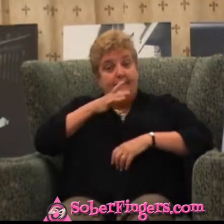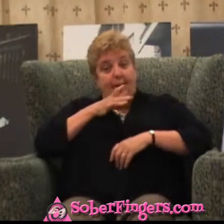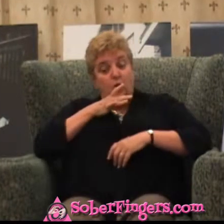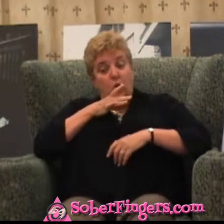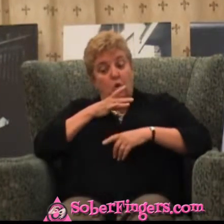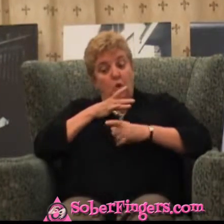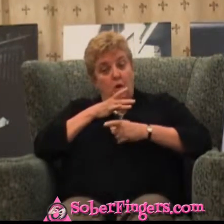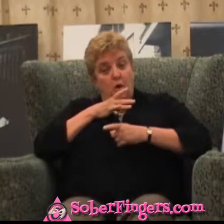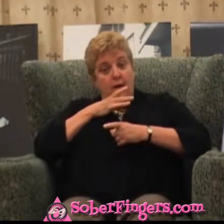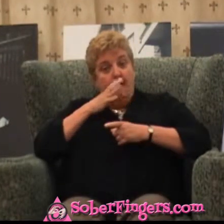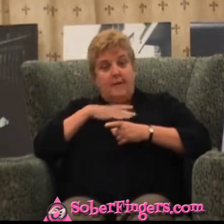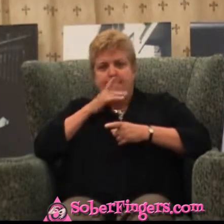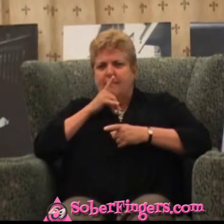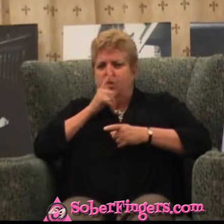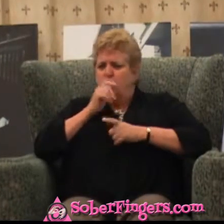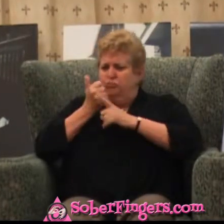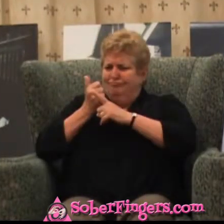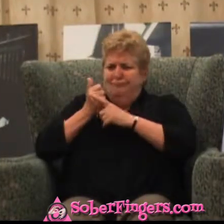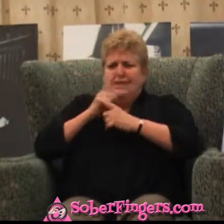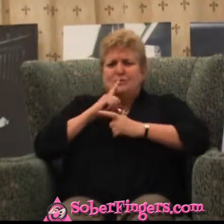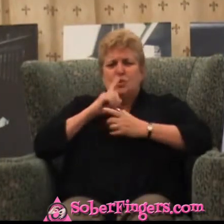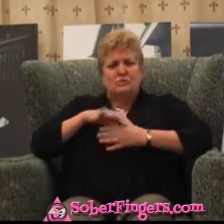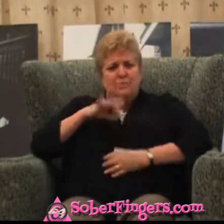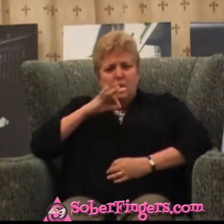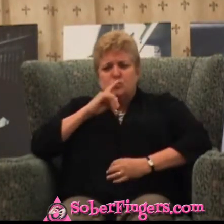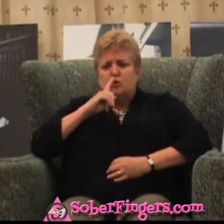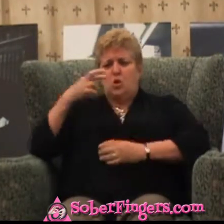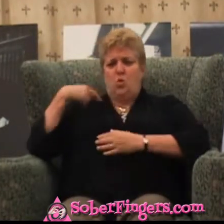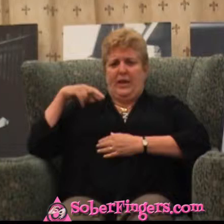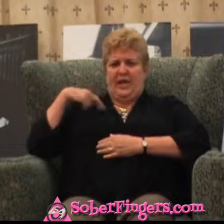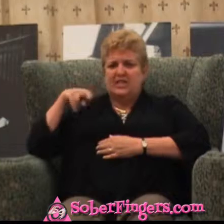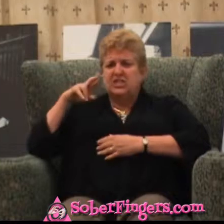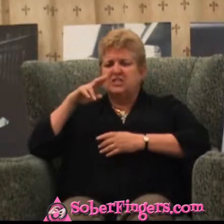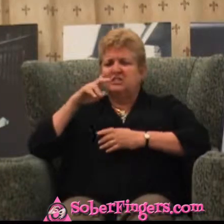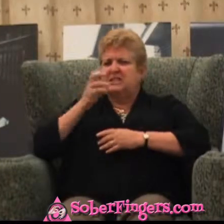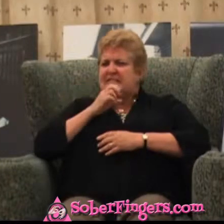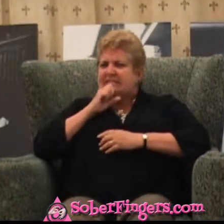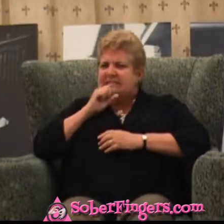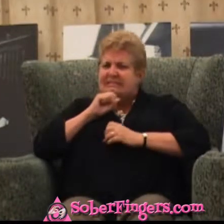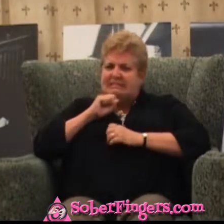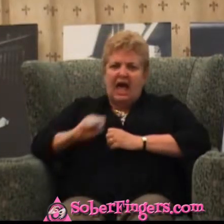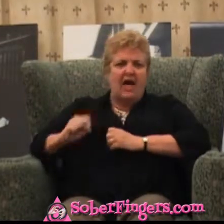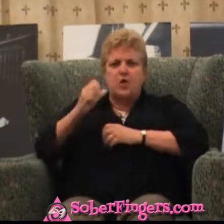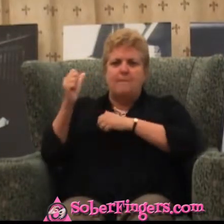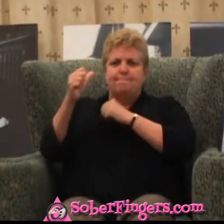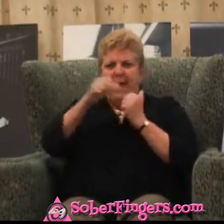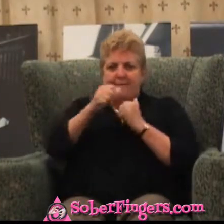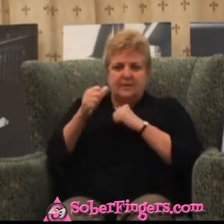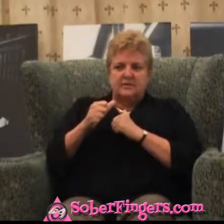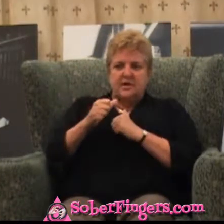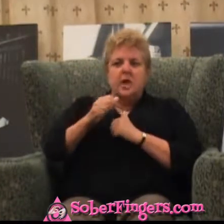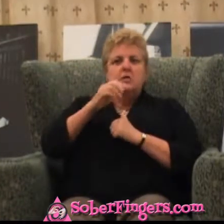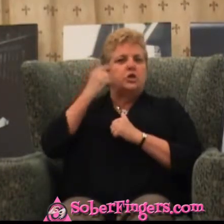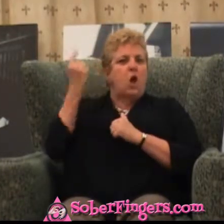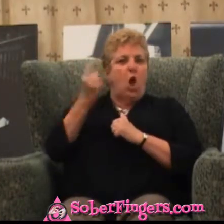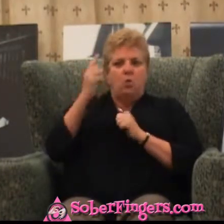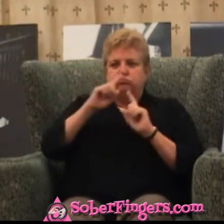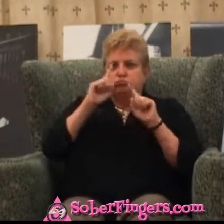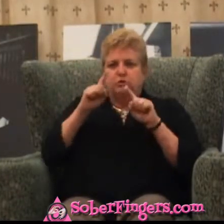who was so spiritual, so religious, the Southern Baptist woman who never let a Sunday go by without taking her boys to